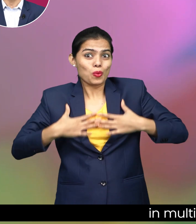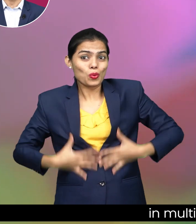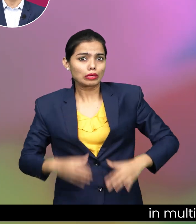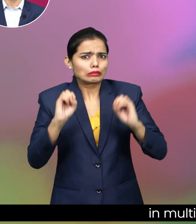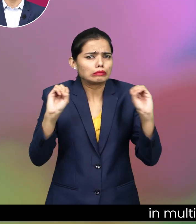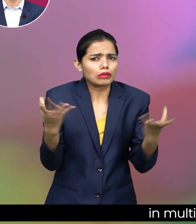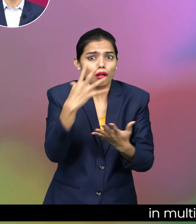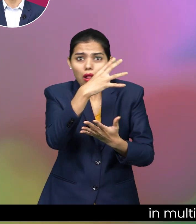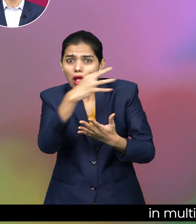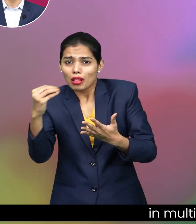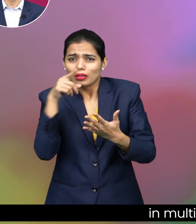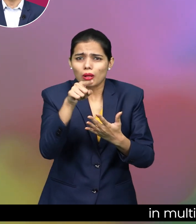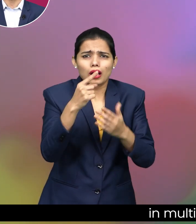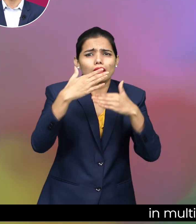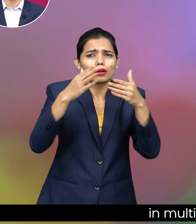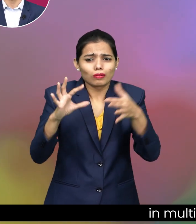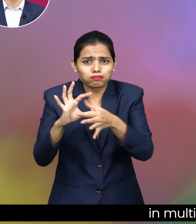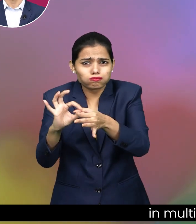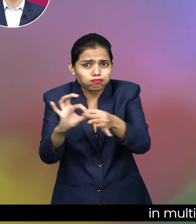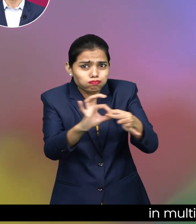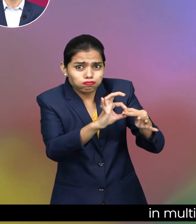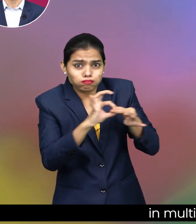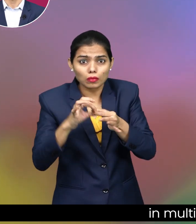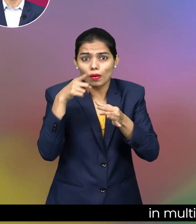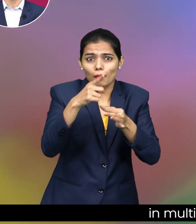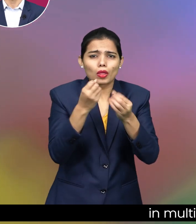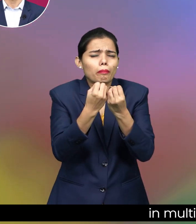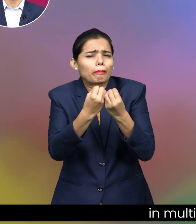in multicellular organisms.